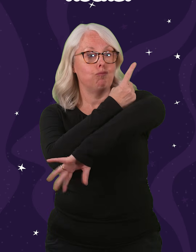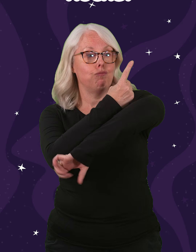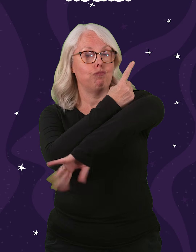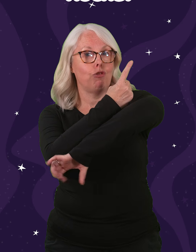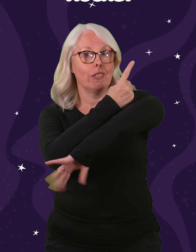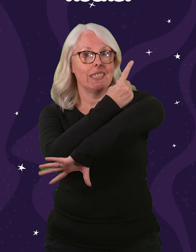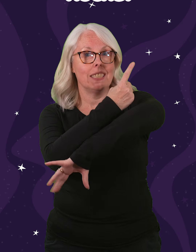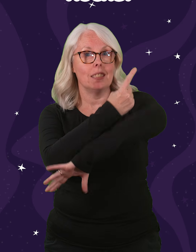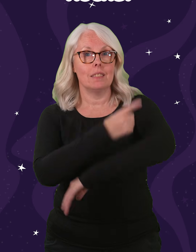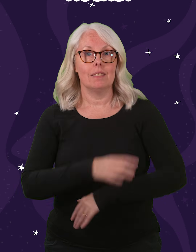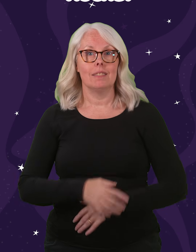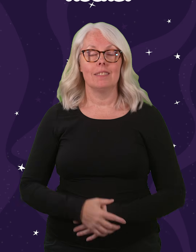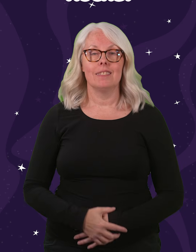roced,